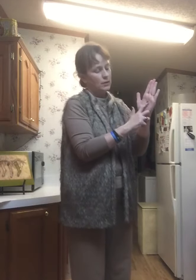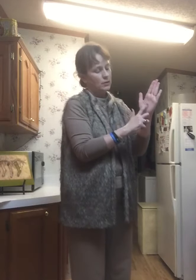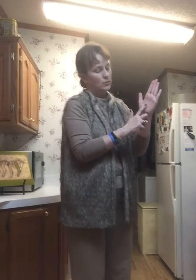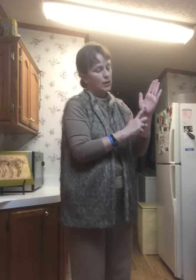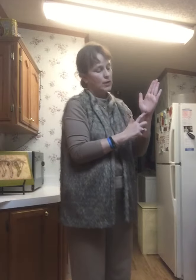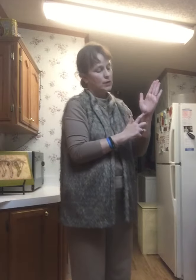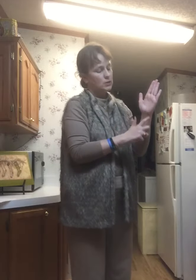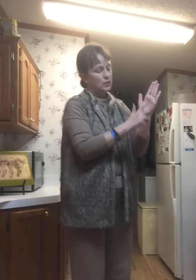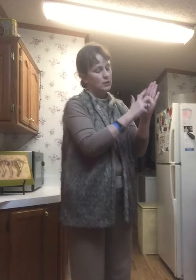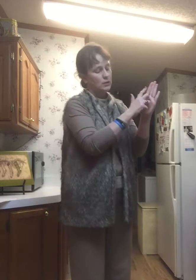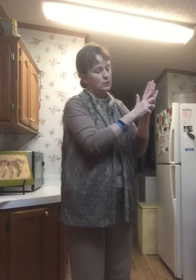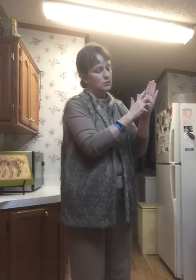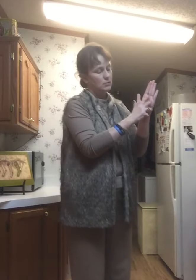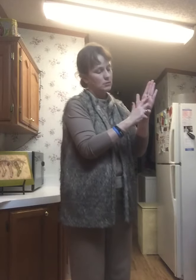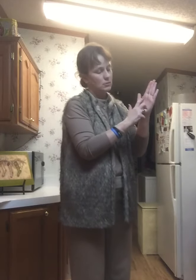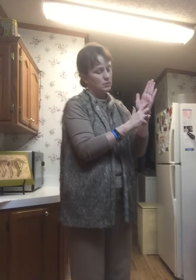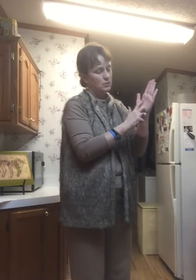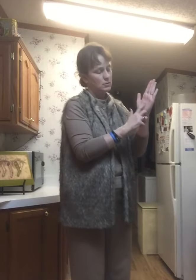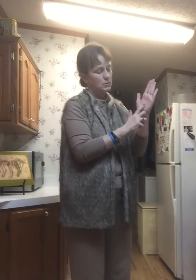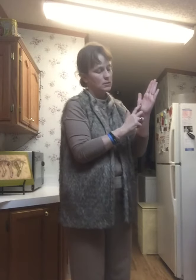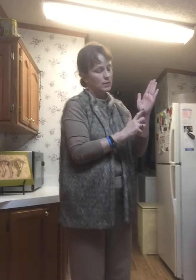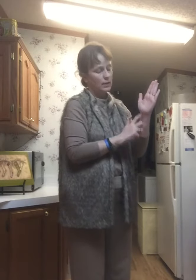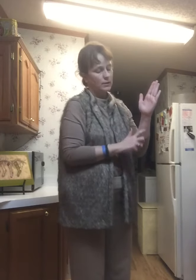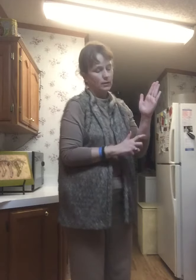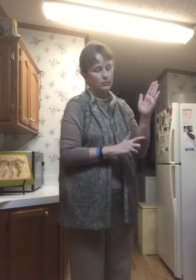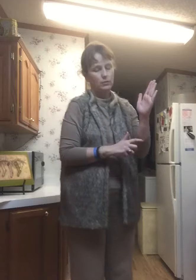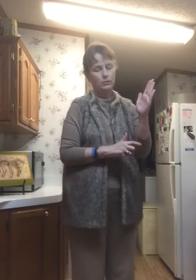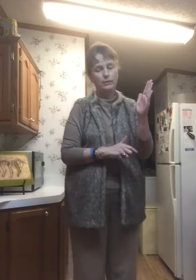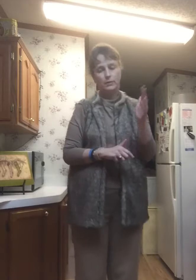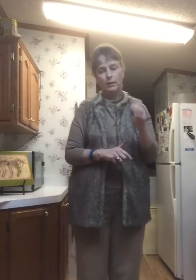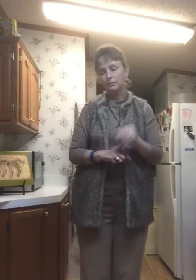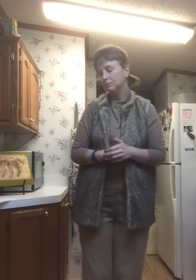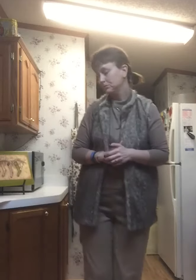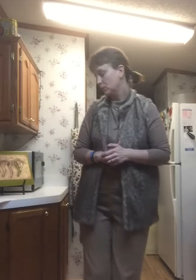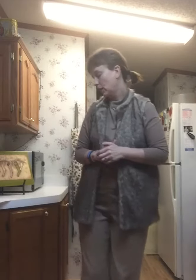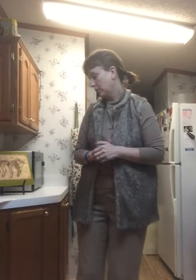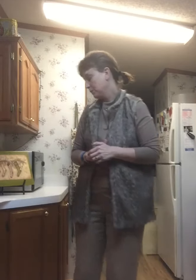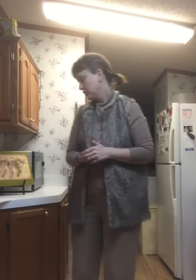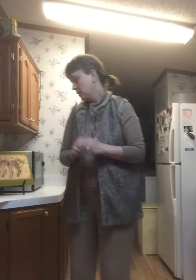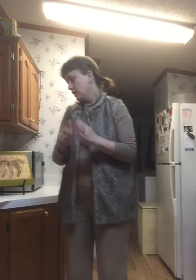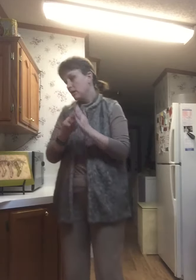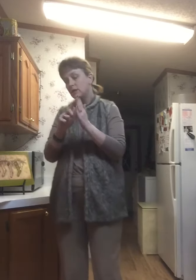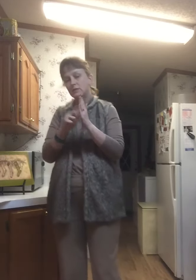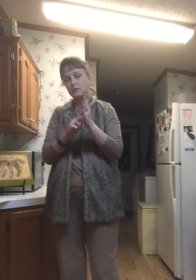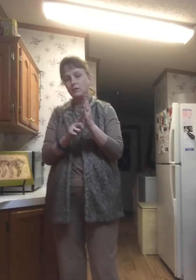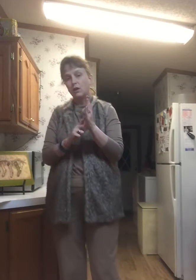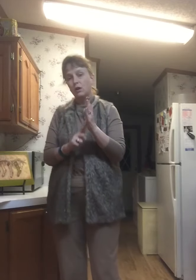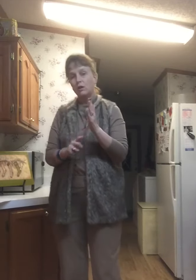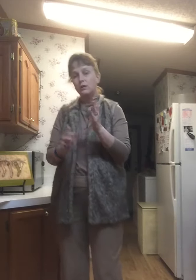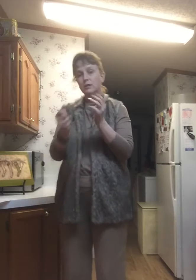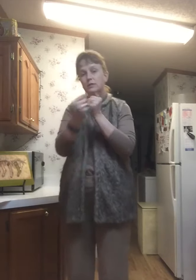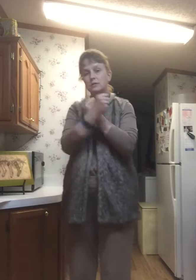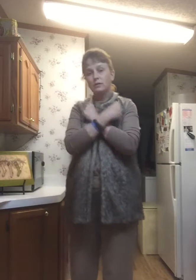hand, your right hand, just kind of zigzag it down, your left hand, okay? His law is